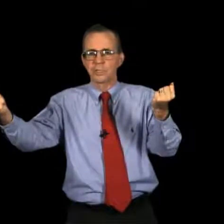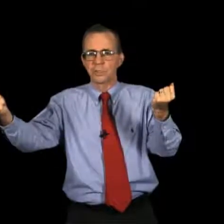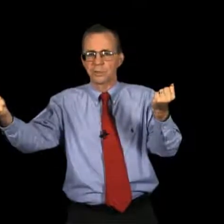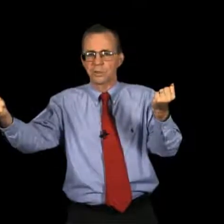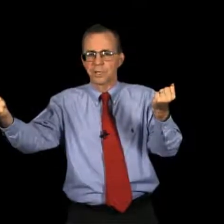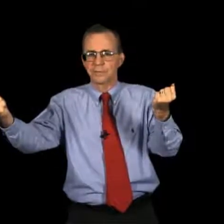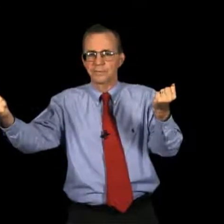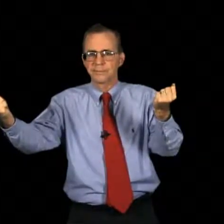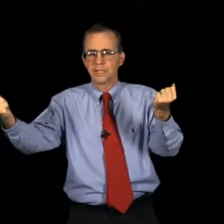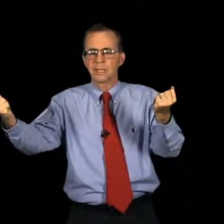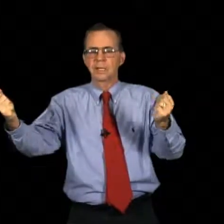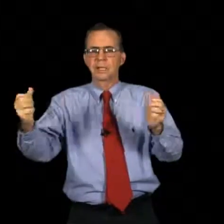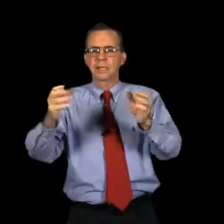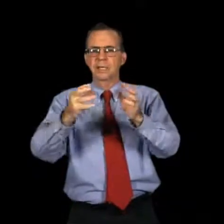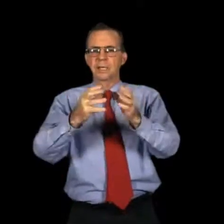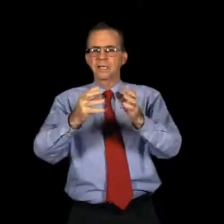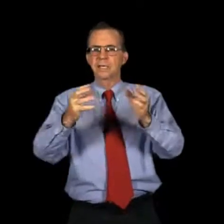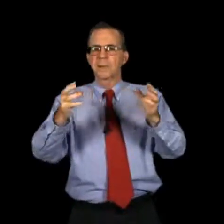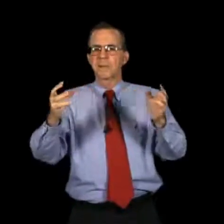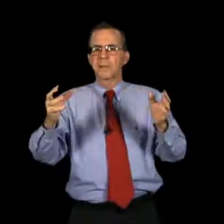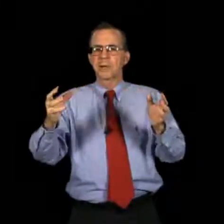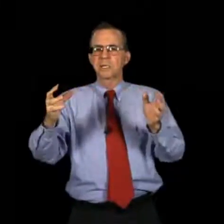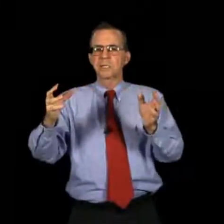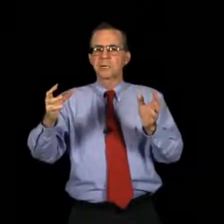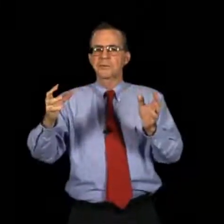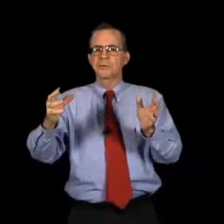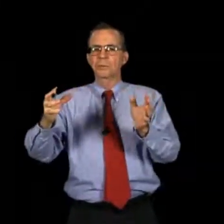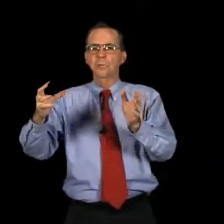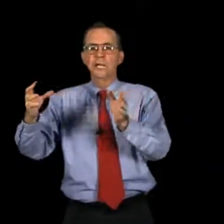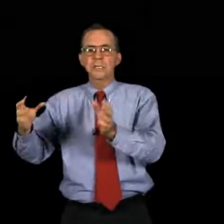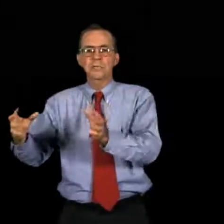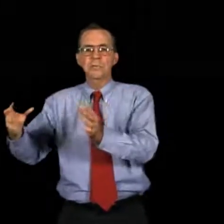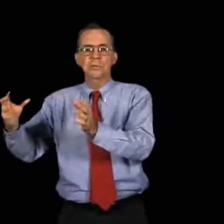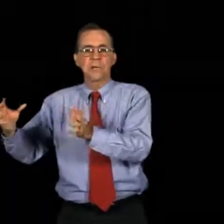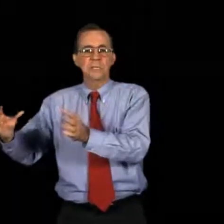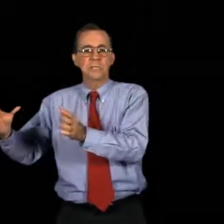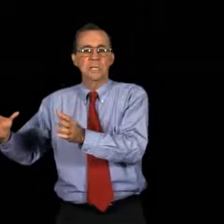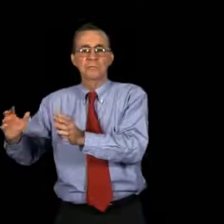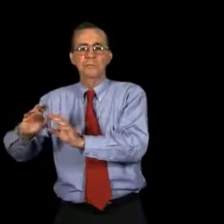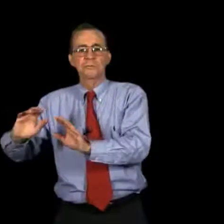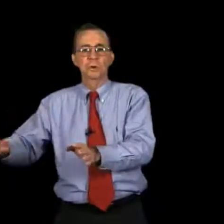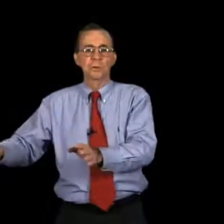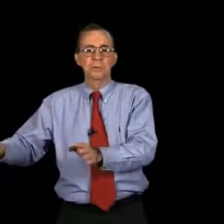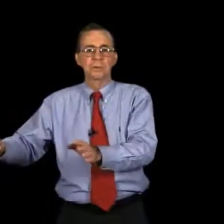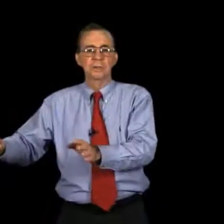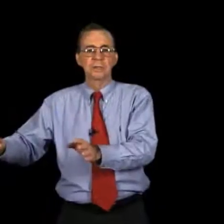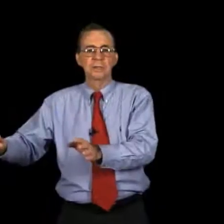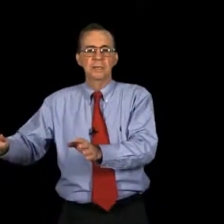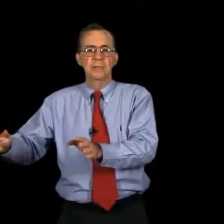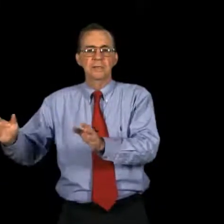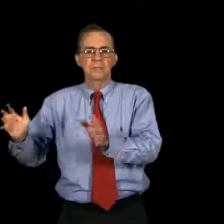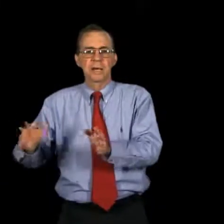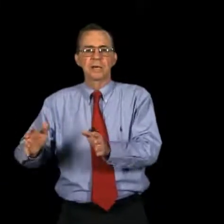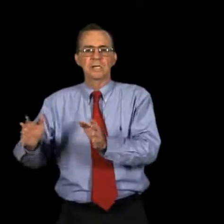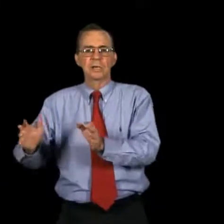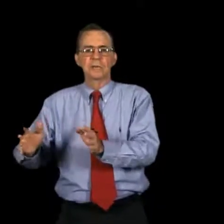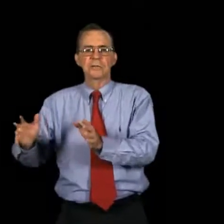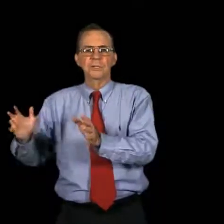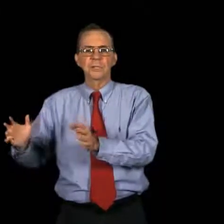to 1. Anytime the pot is offering you less than your odds against, you fold. The pot is offering you less